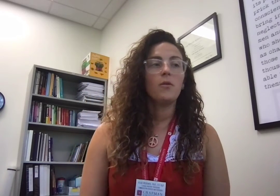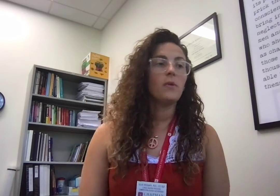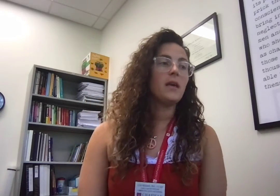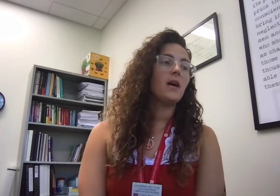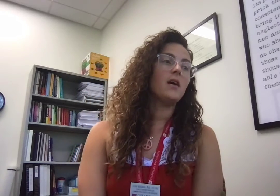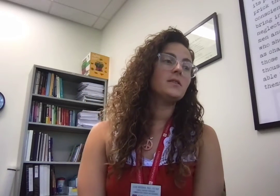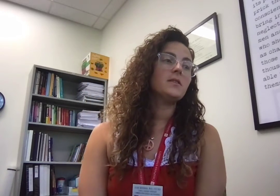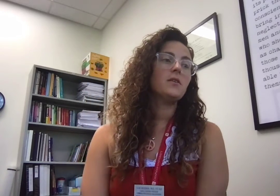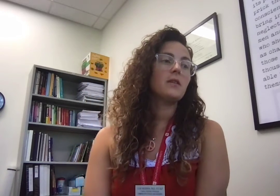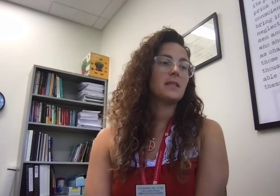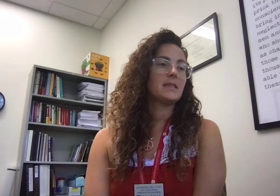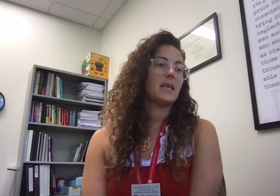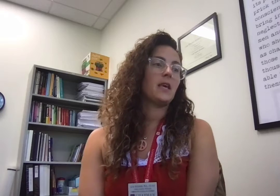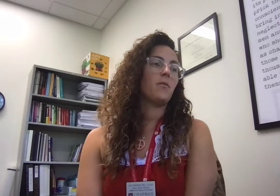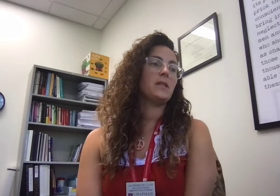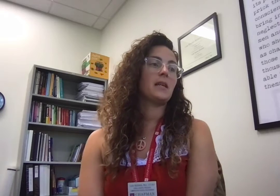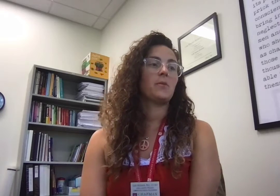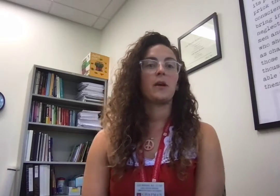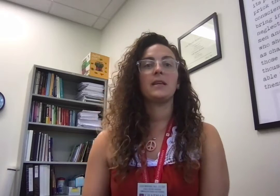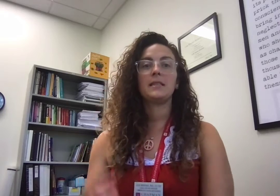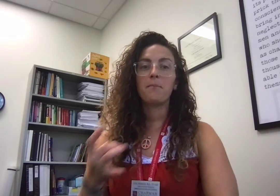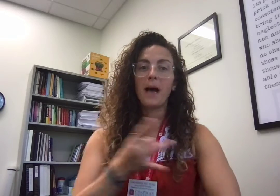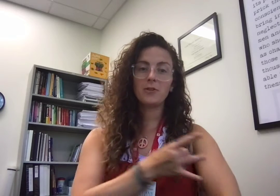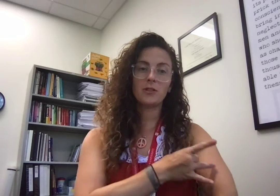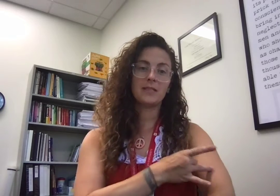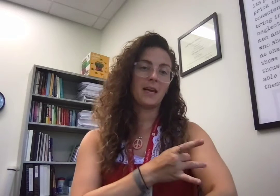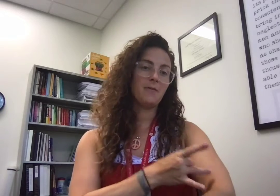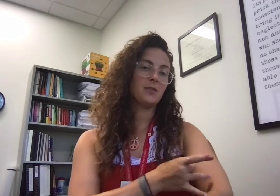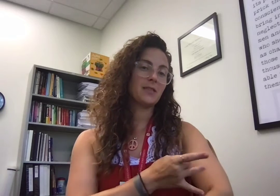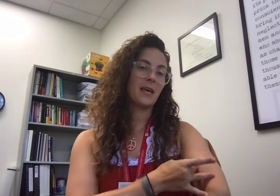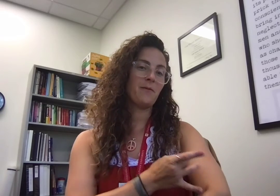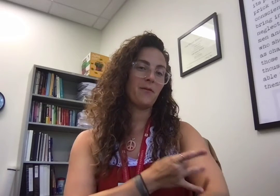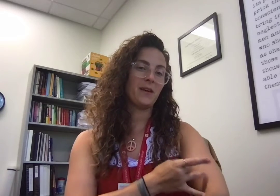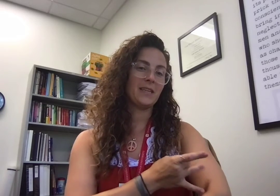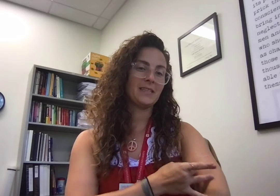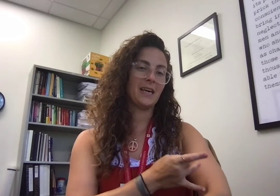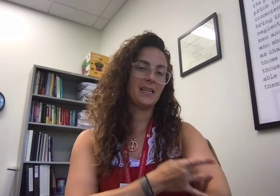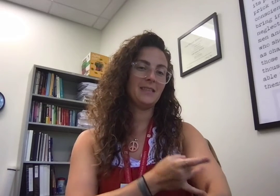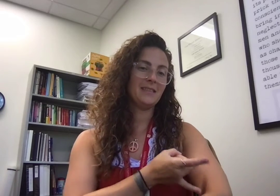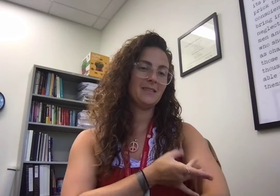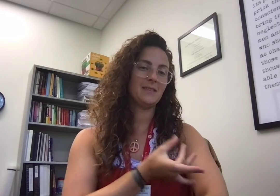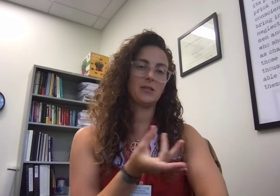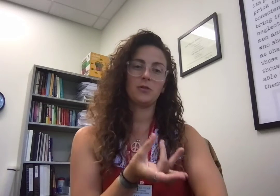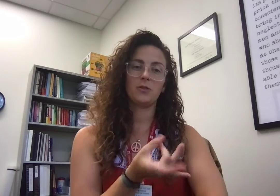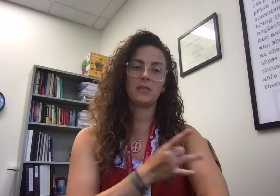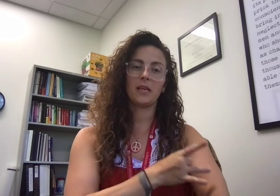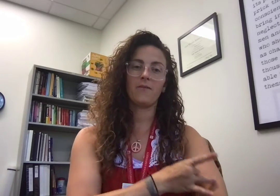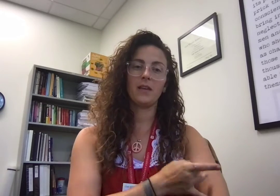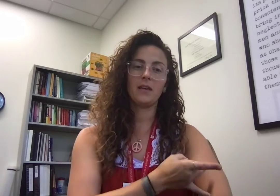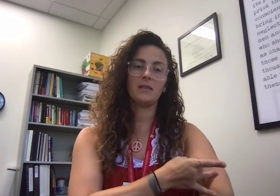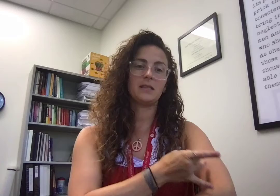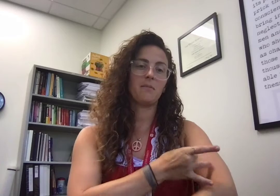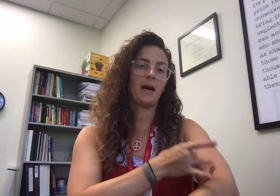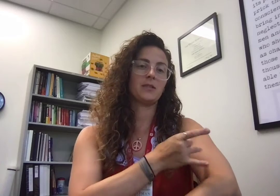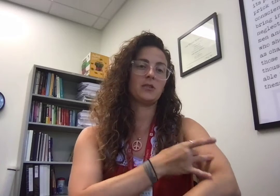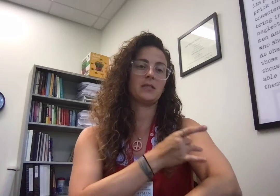We also, we celebrate St. Patrick's Day, which is kind of a funny sign. So just like a flick, St. Patrick's Day.